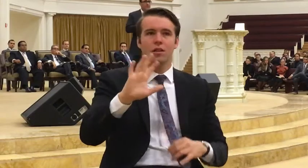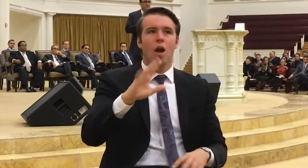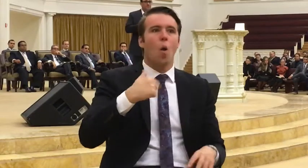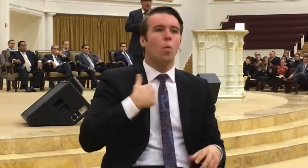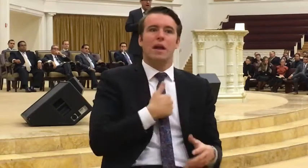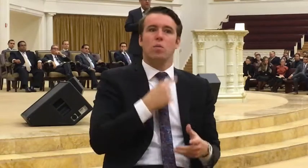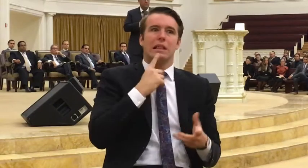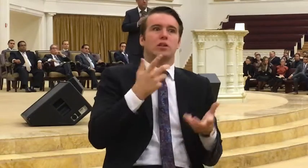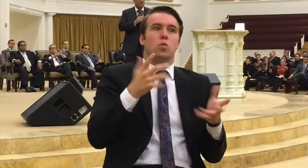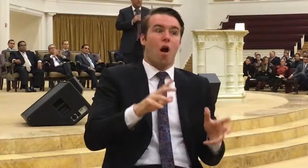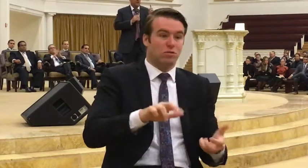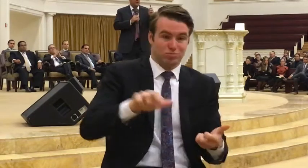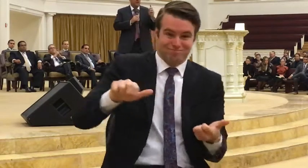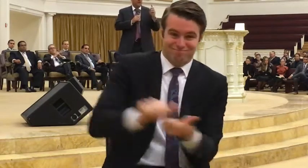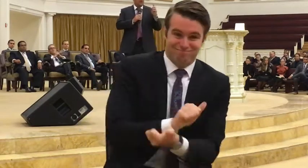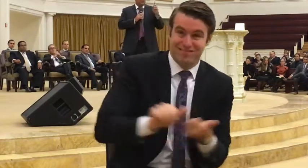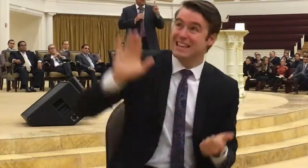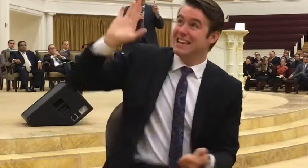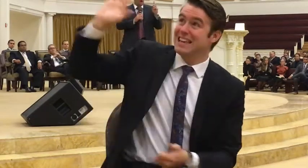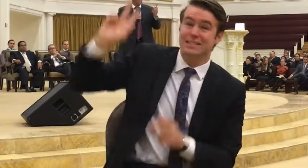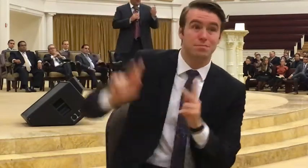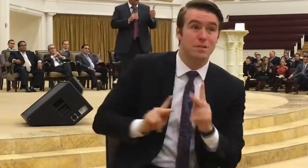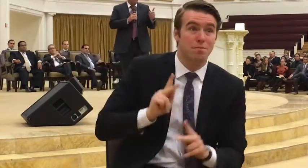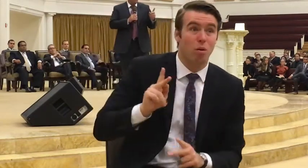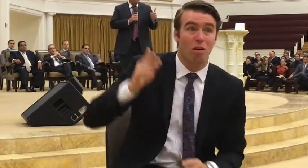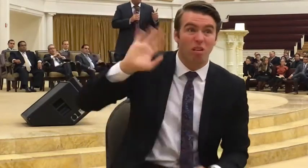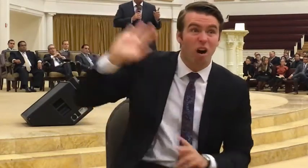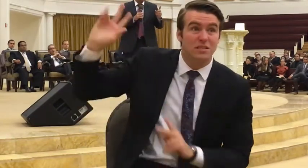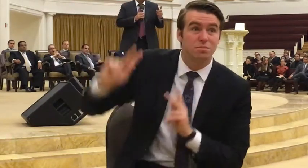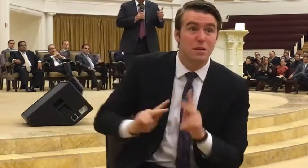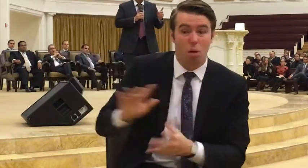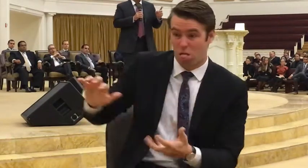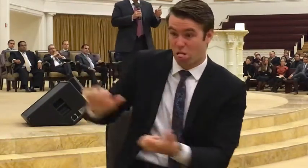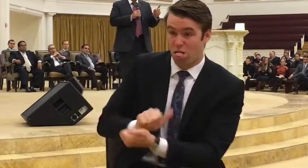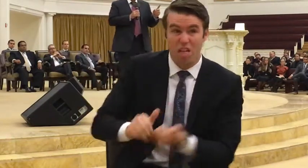down the people of God to the unbeliever.